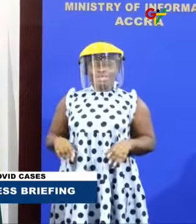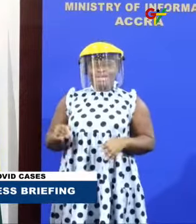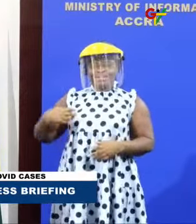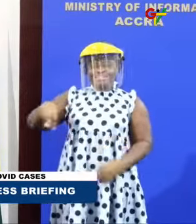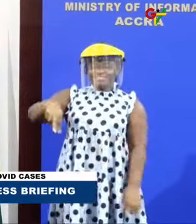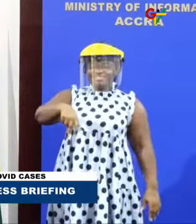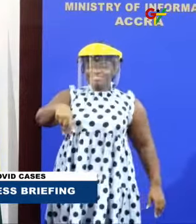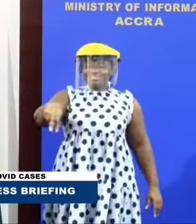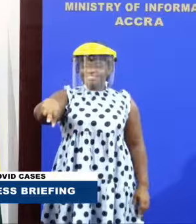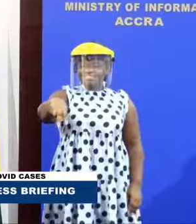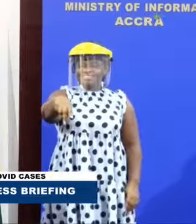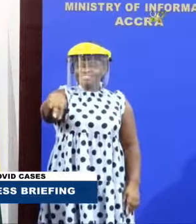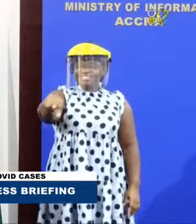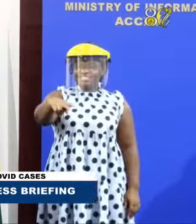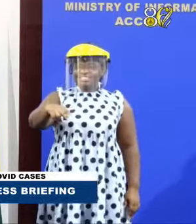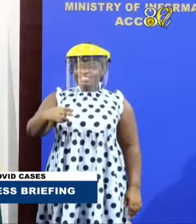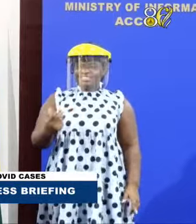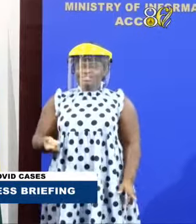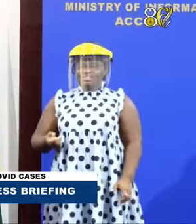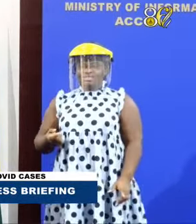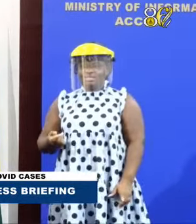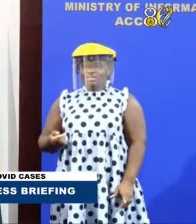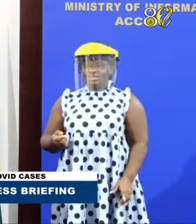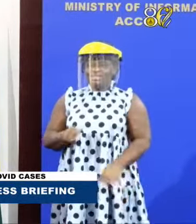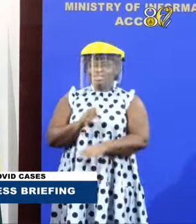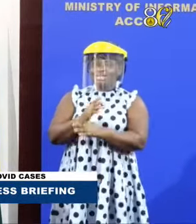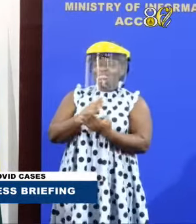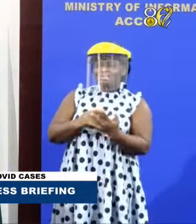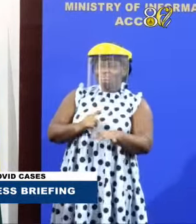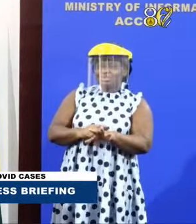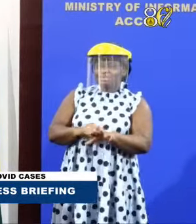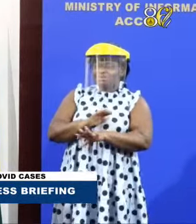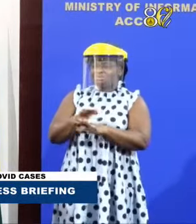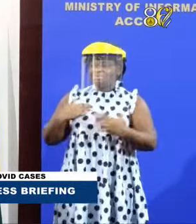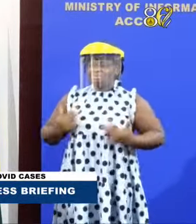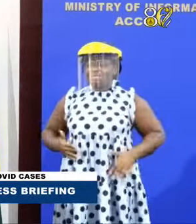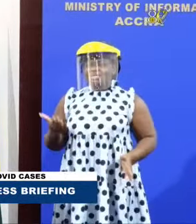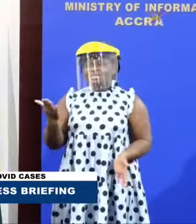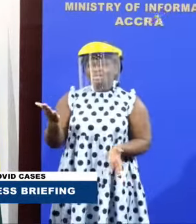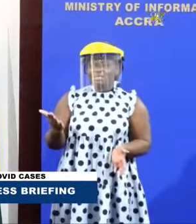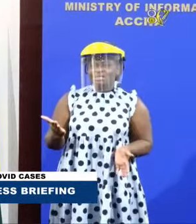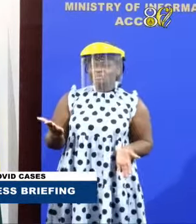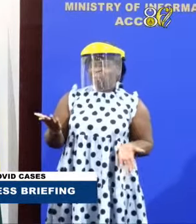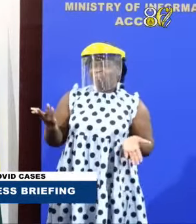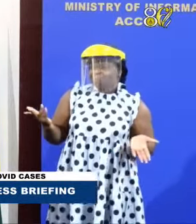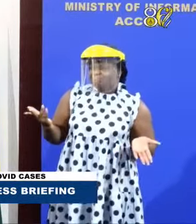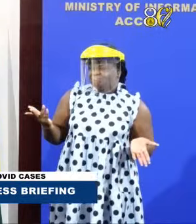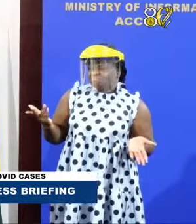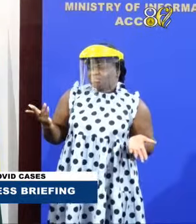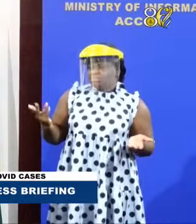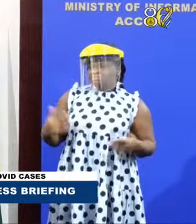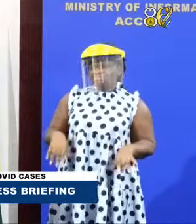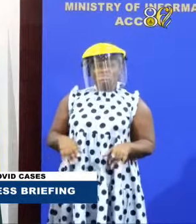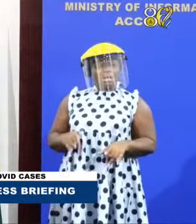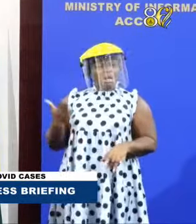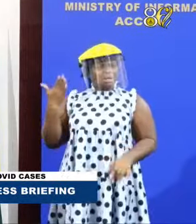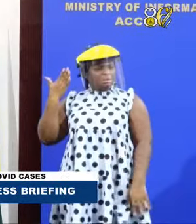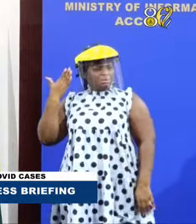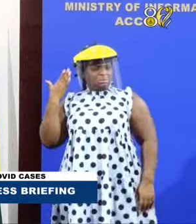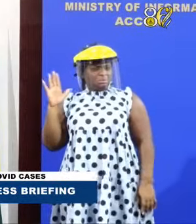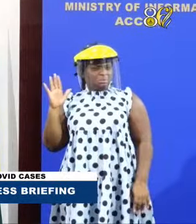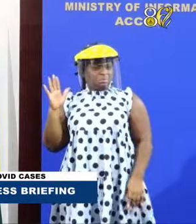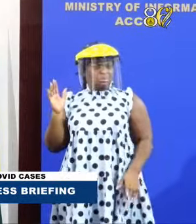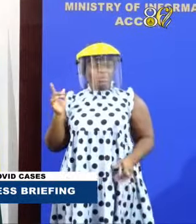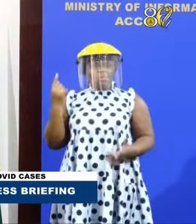around alone, some of those hotels, there will be sometimes nobody there apart from those of them who are there. And I don't know what they